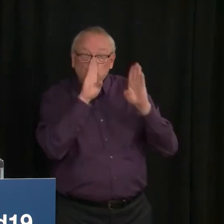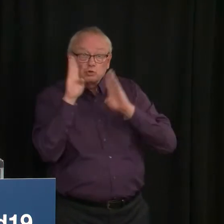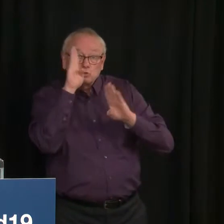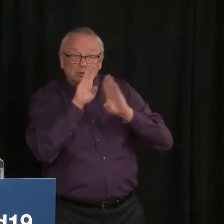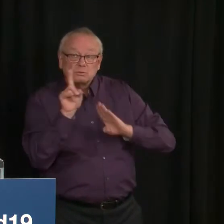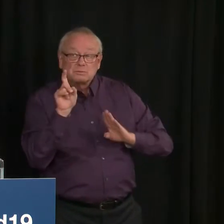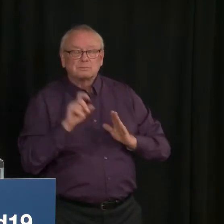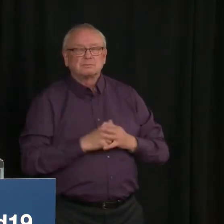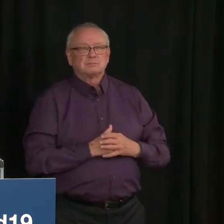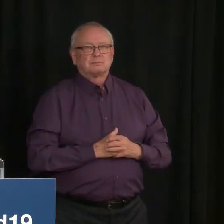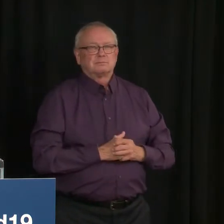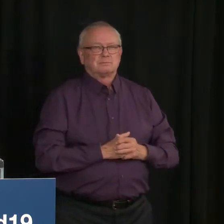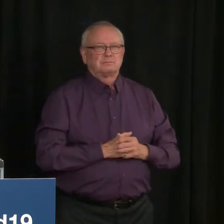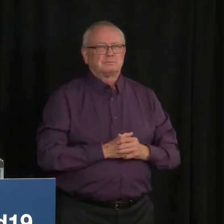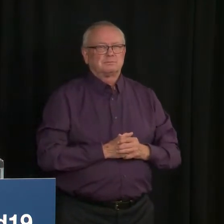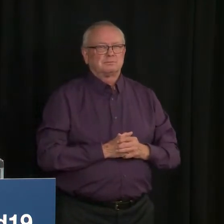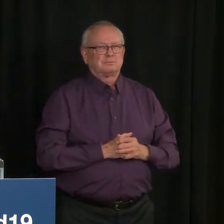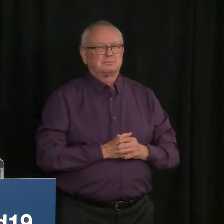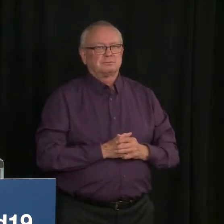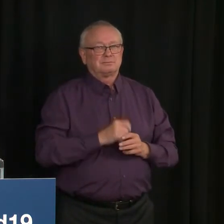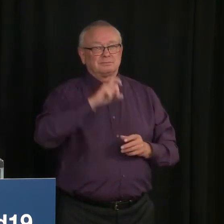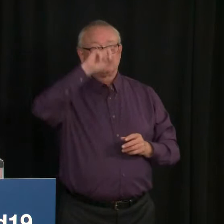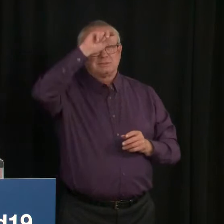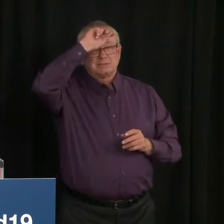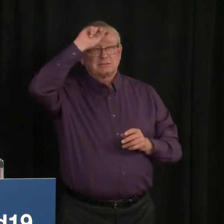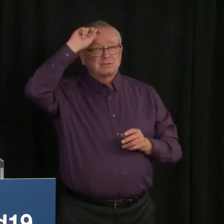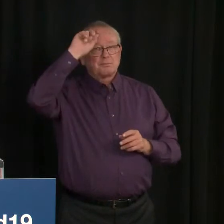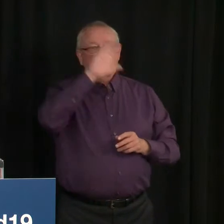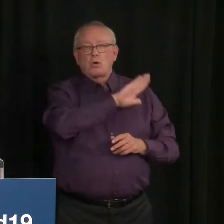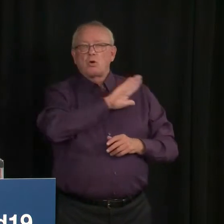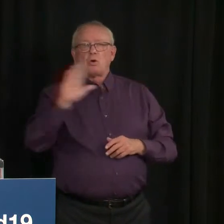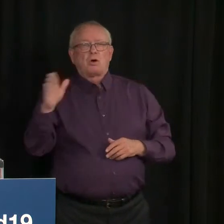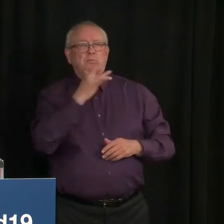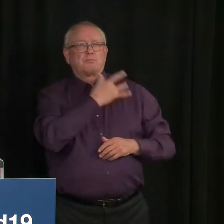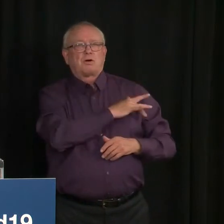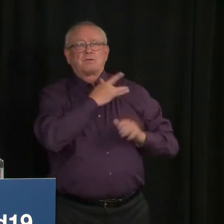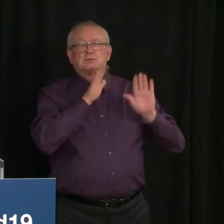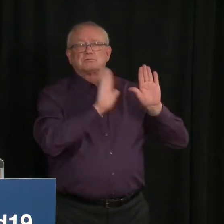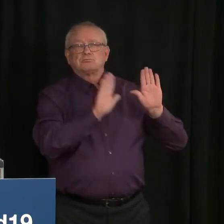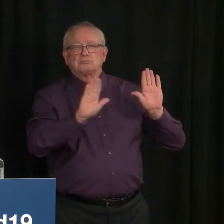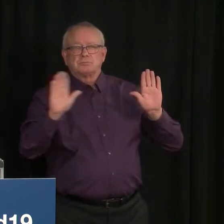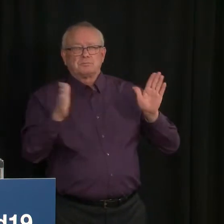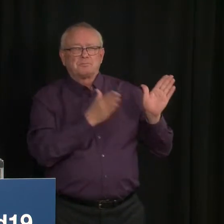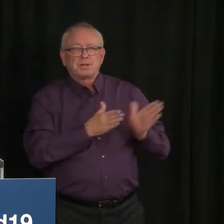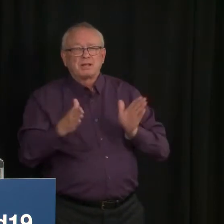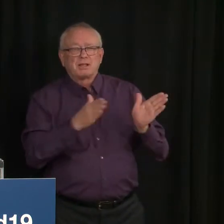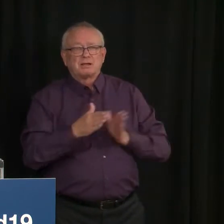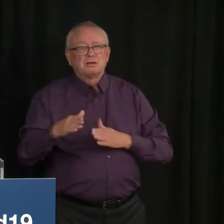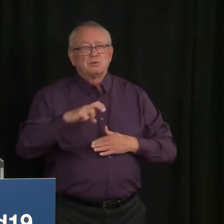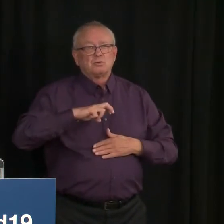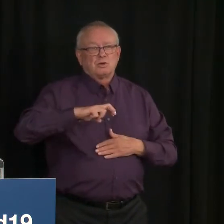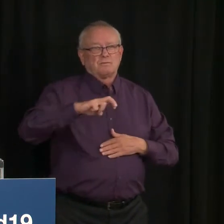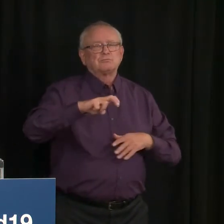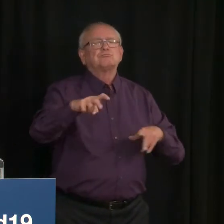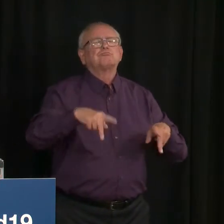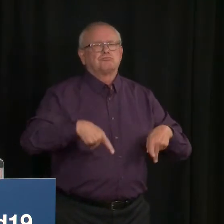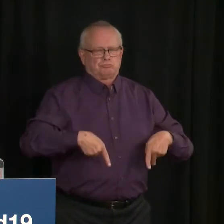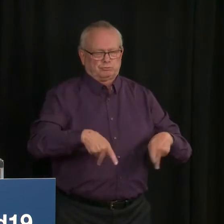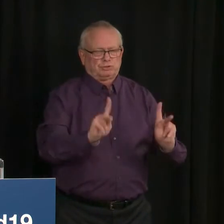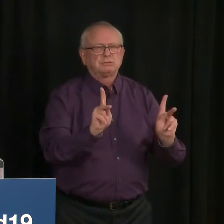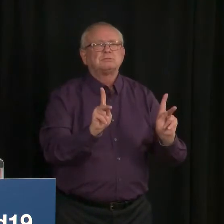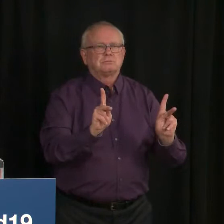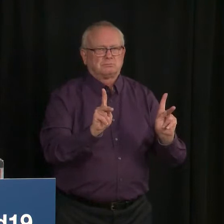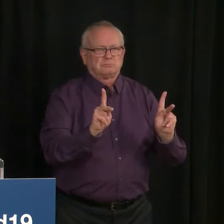all provinces ease their planning to ease their travel recommendations or requirements at